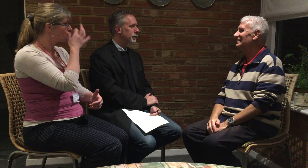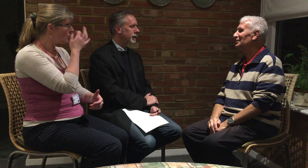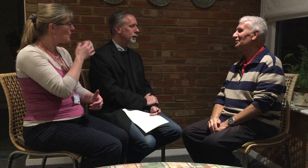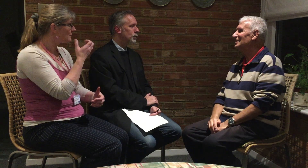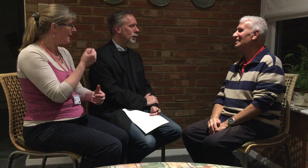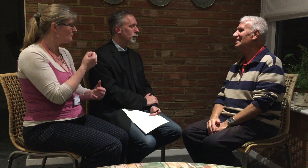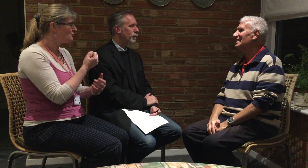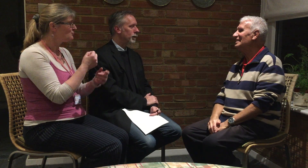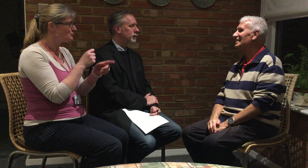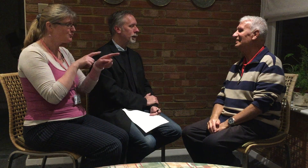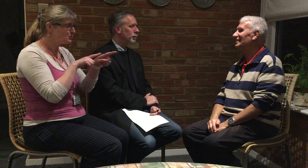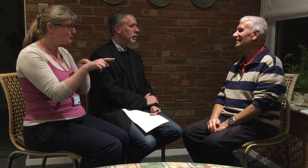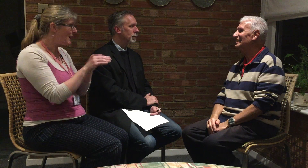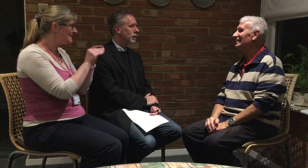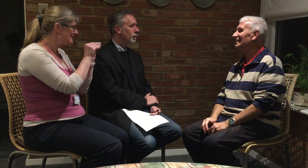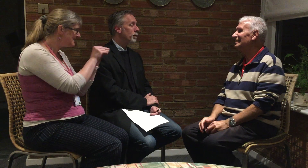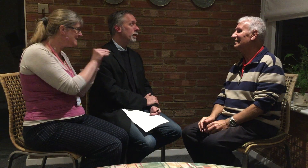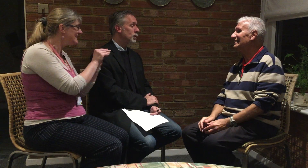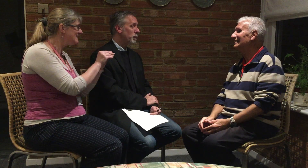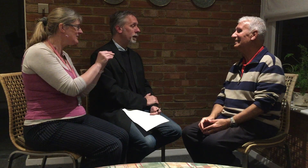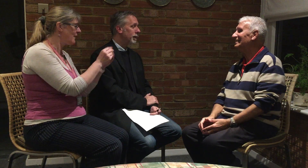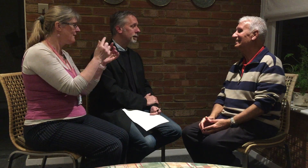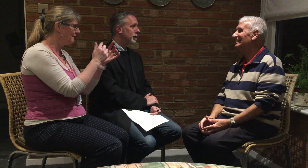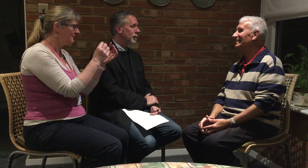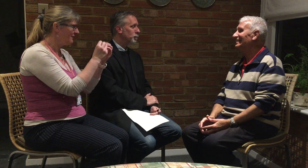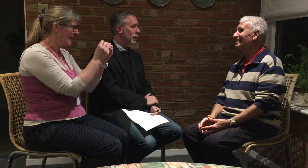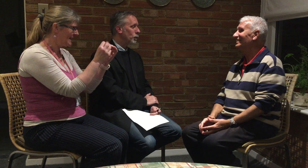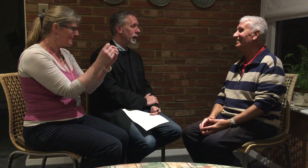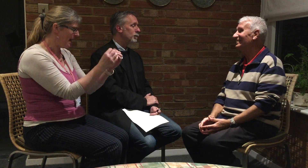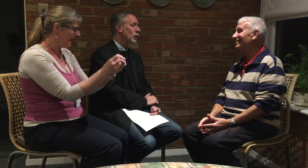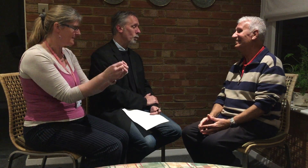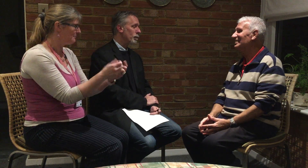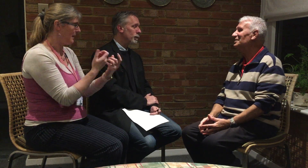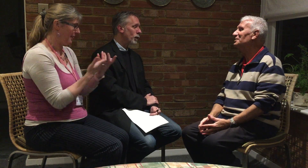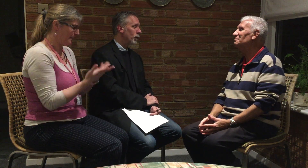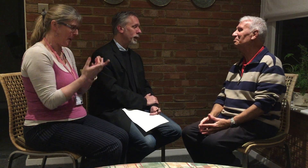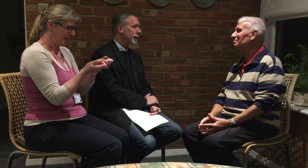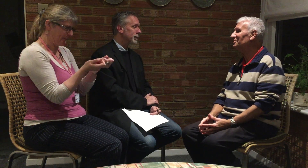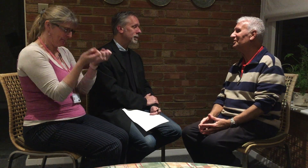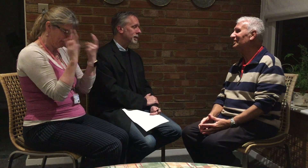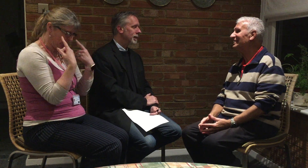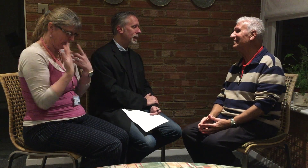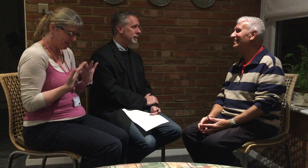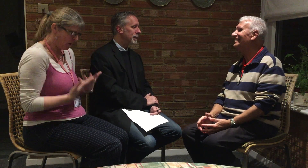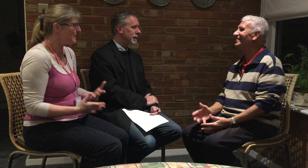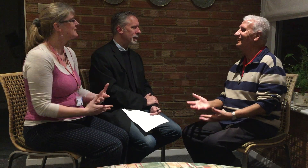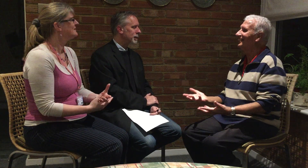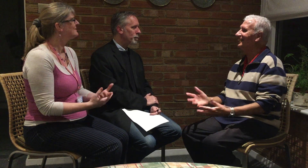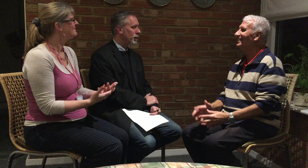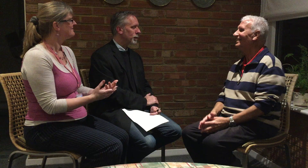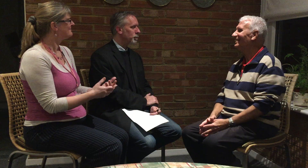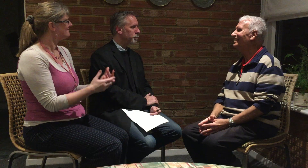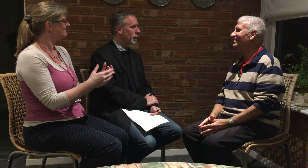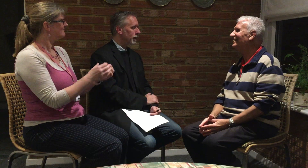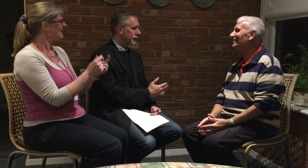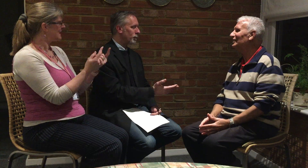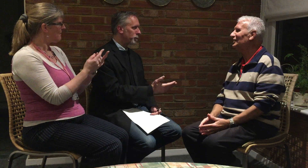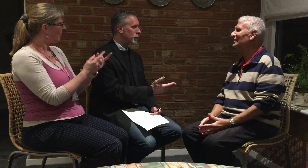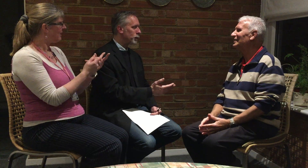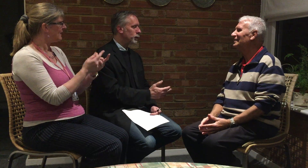to teach some of our team finger spelling, but we haven't got very far yet. Is that something deaf people